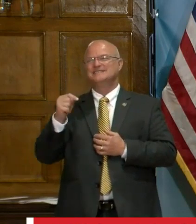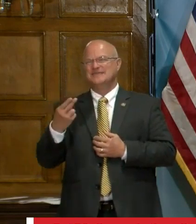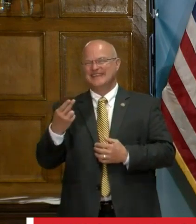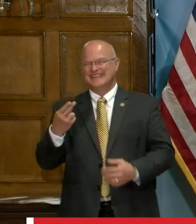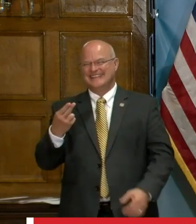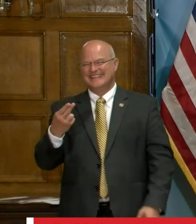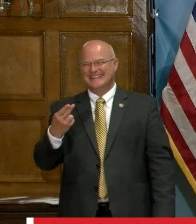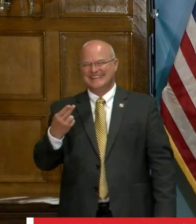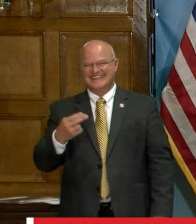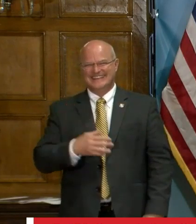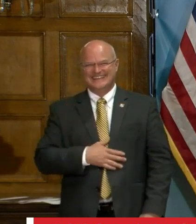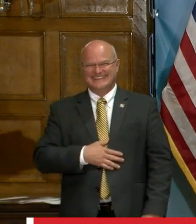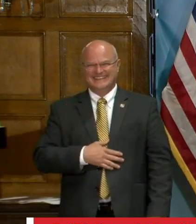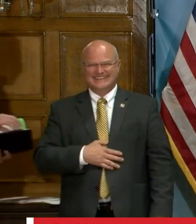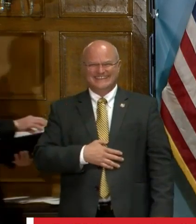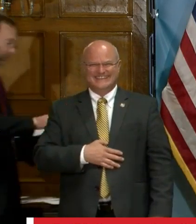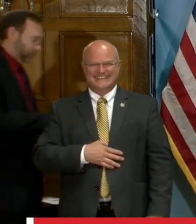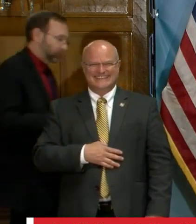Smith.